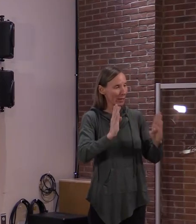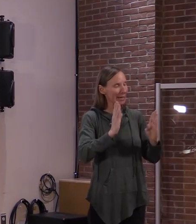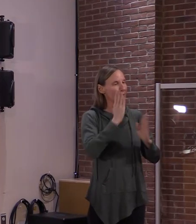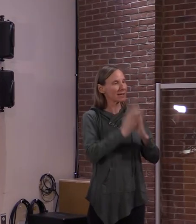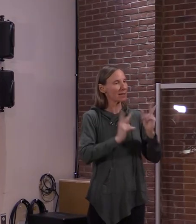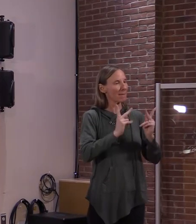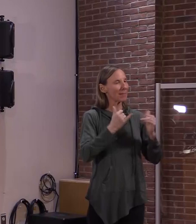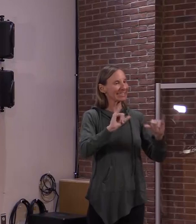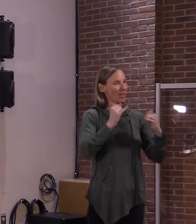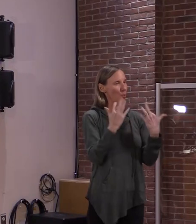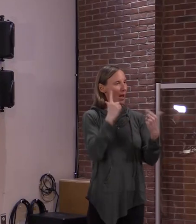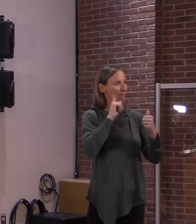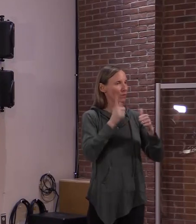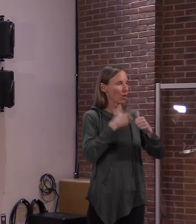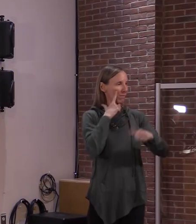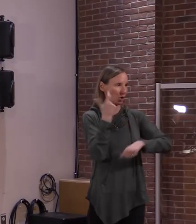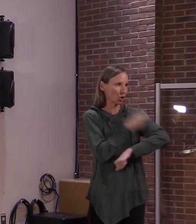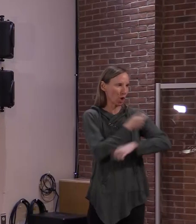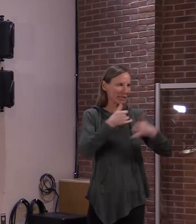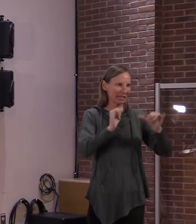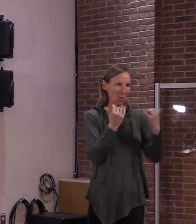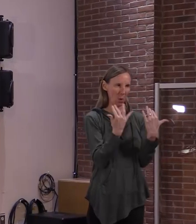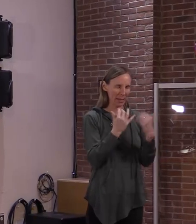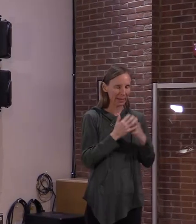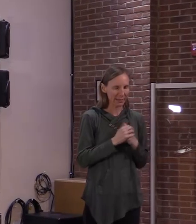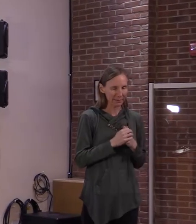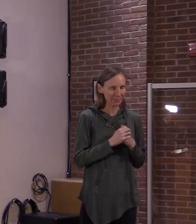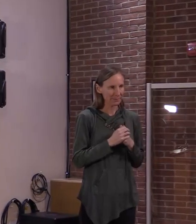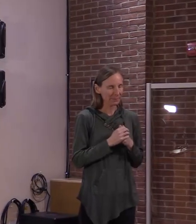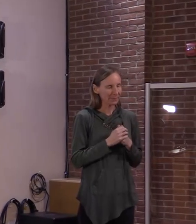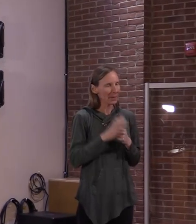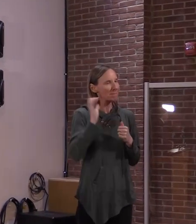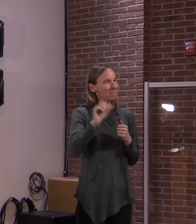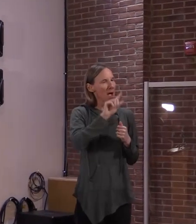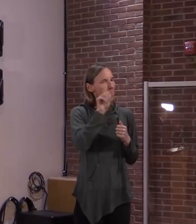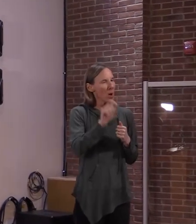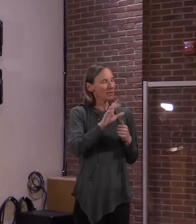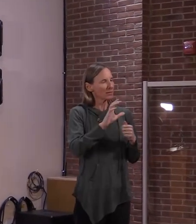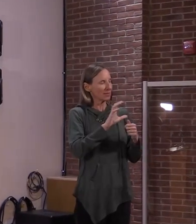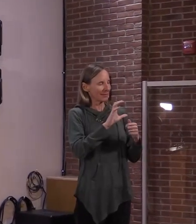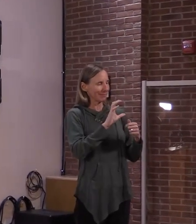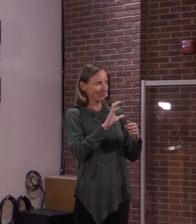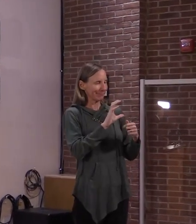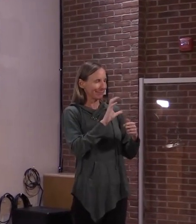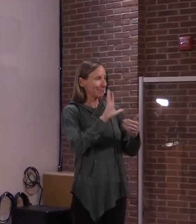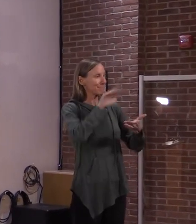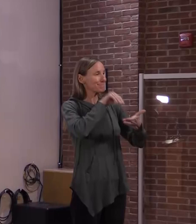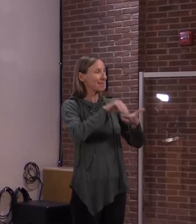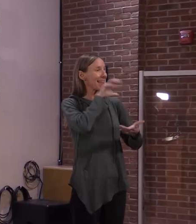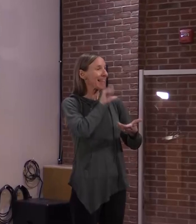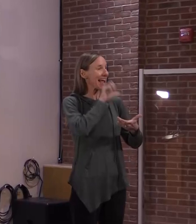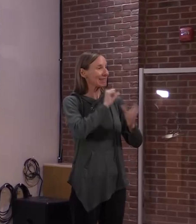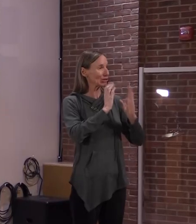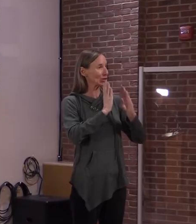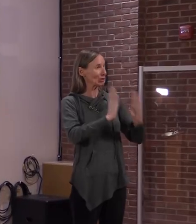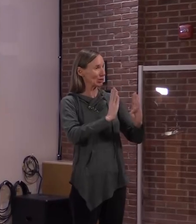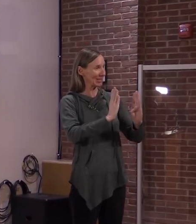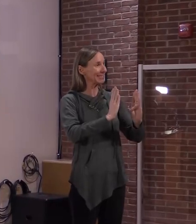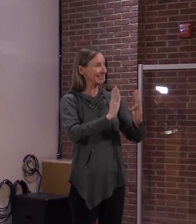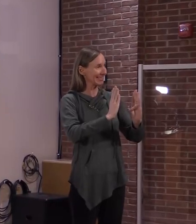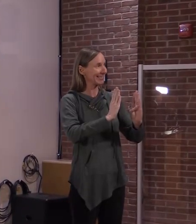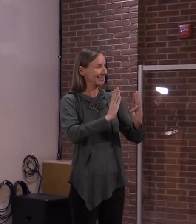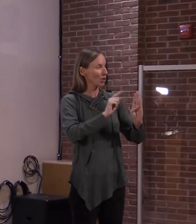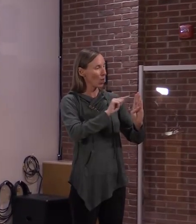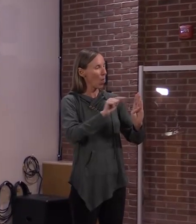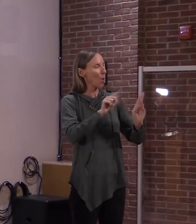be waiting for their first dose. My question was for that middle age range. Is there any indication of how many of these people